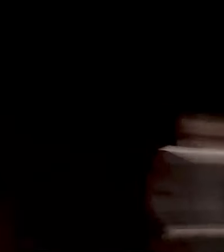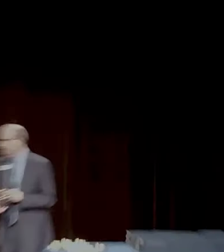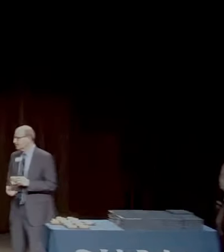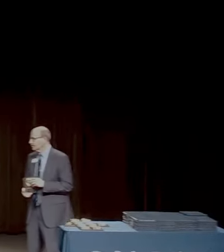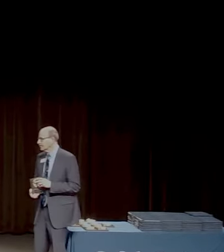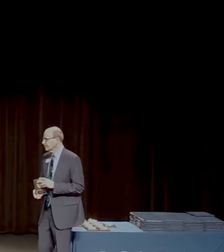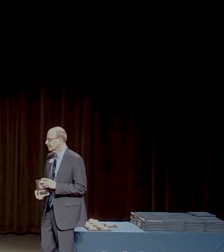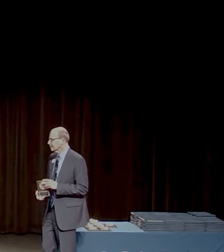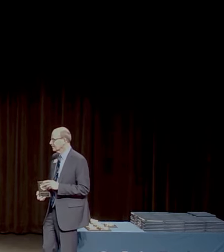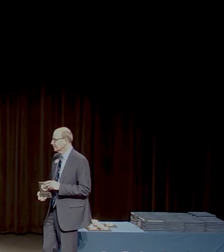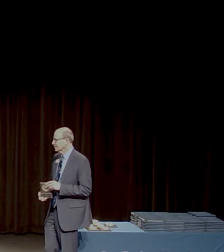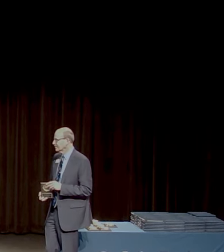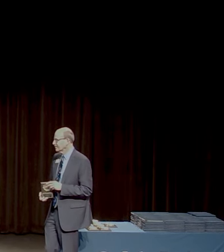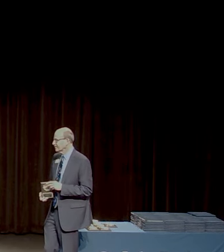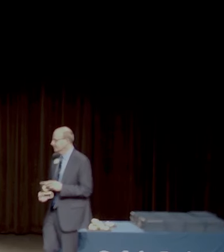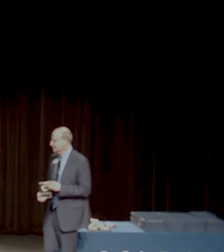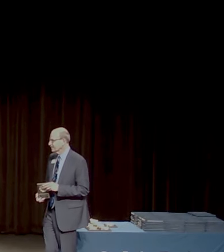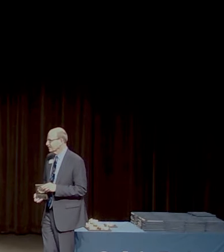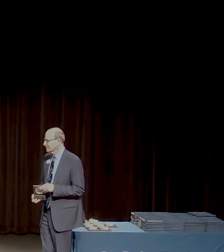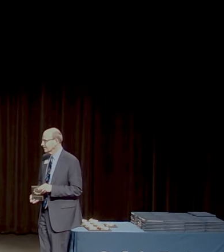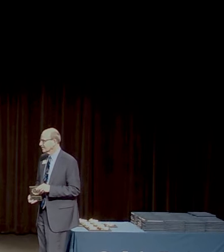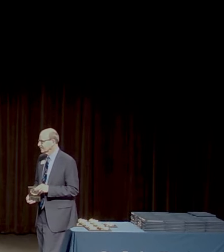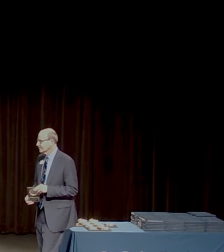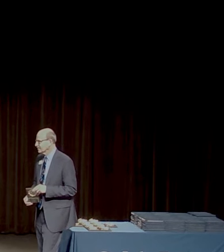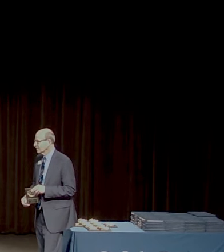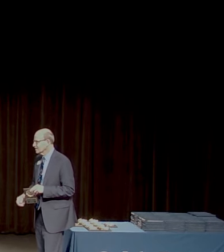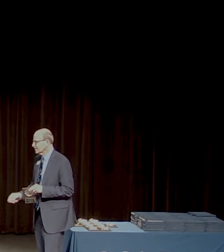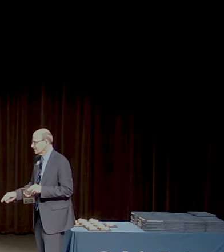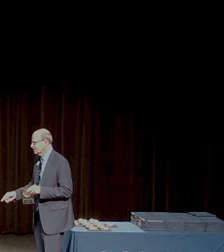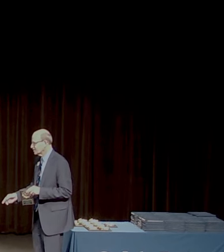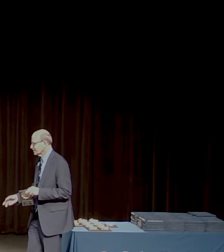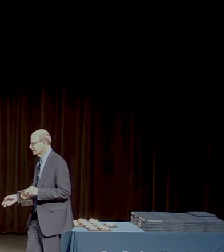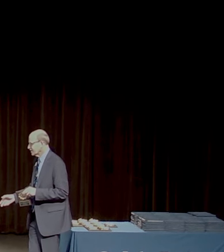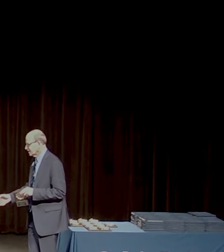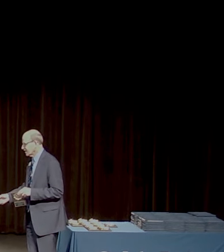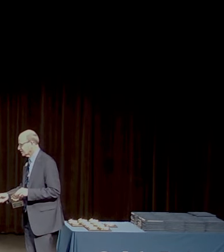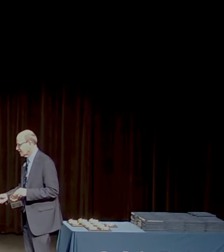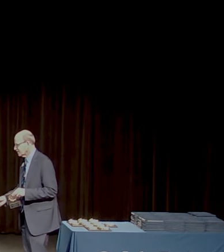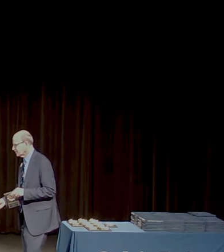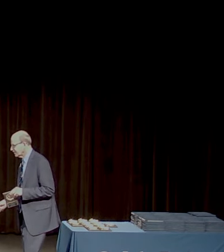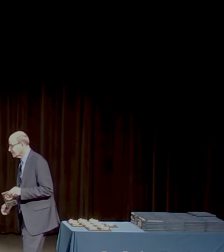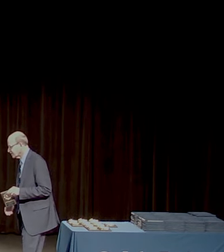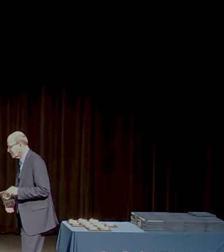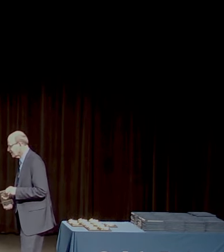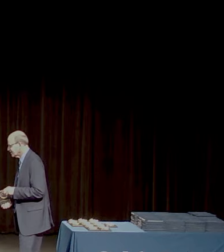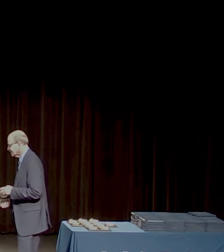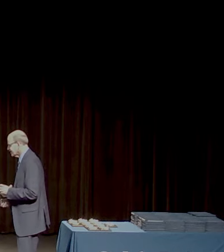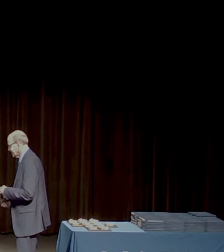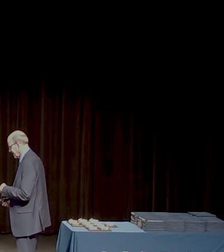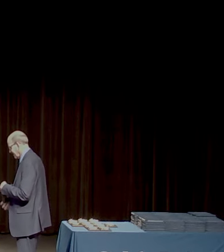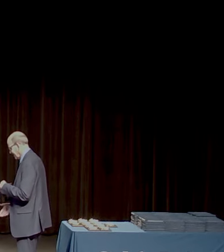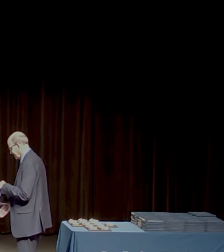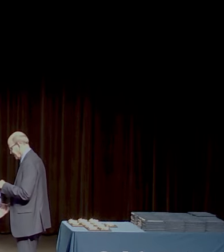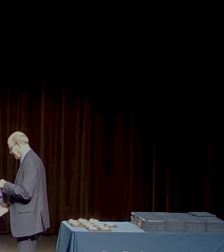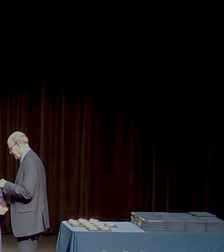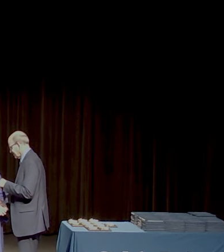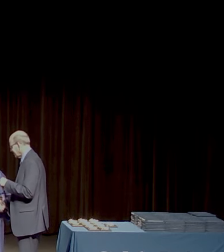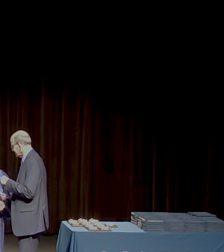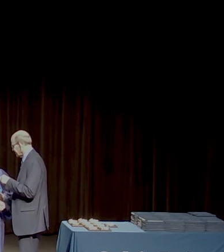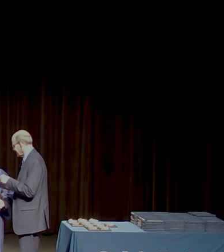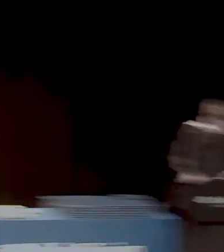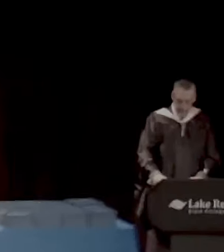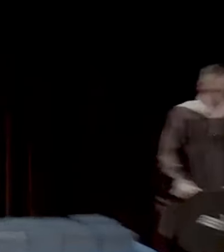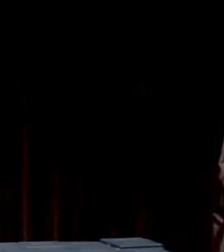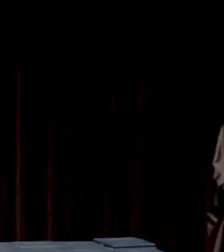club and recruited many of her friends to work with Playmakers. Emily had key parts in both Dearly Departed and Fools. Emily played